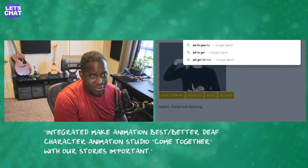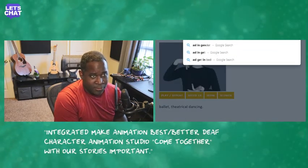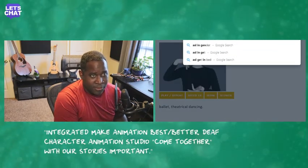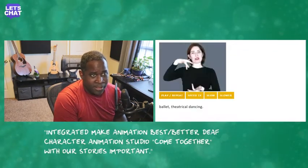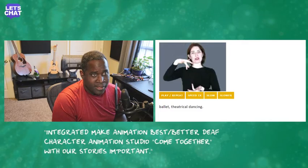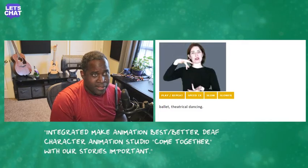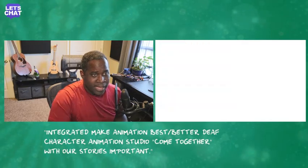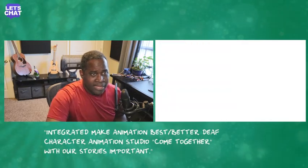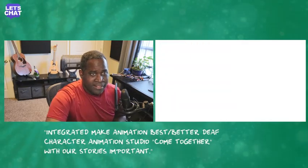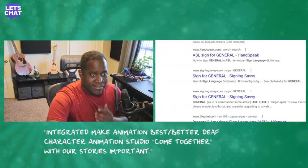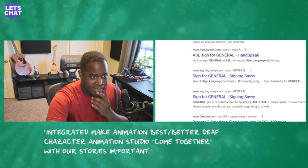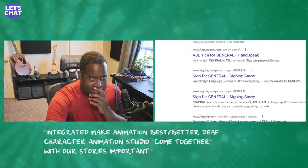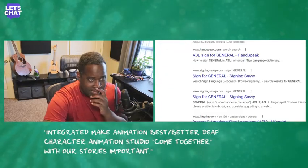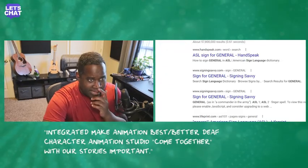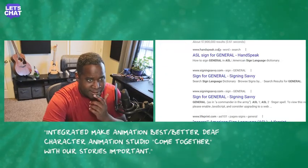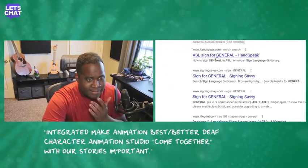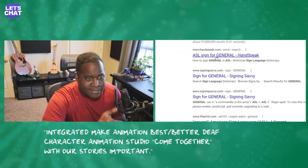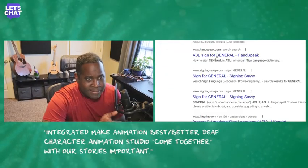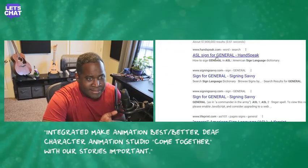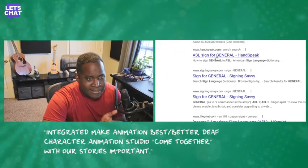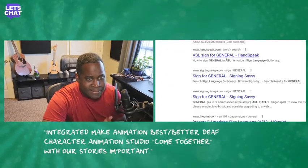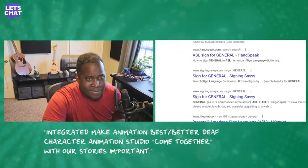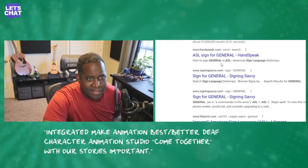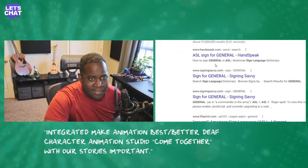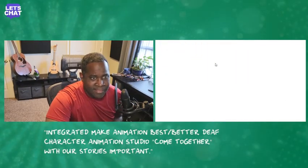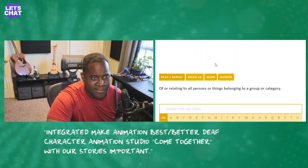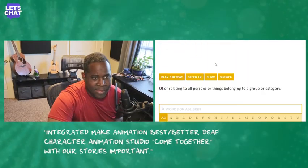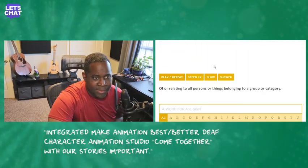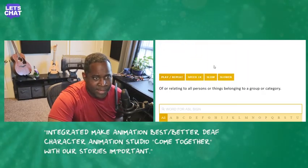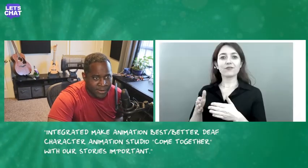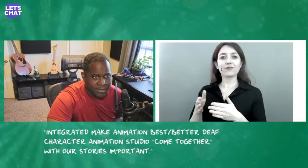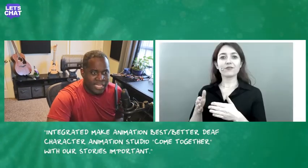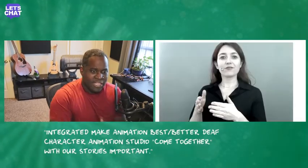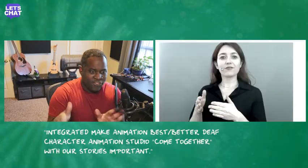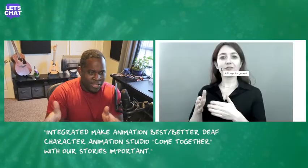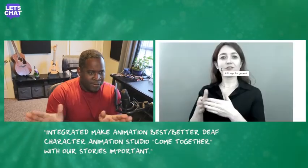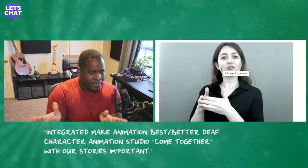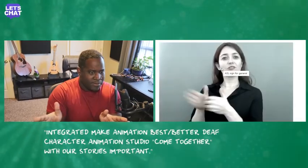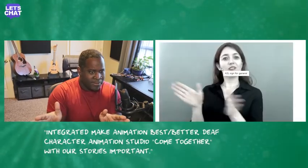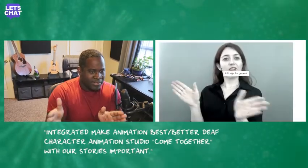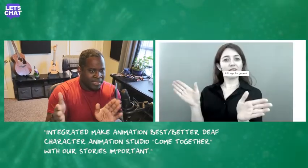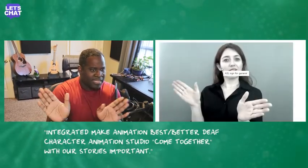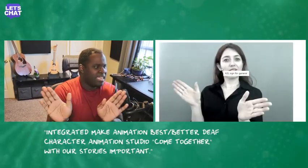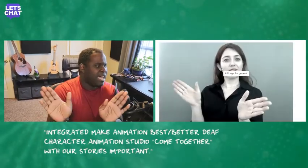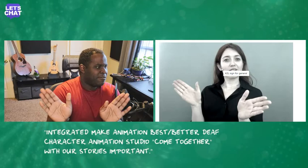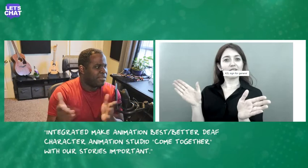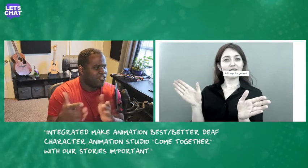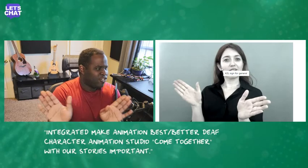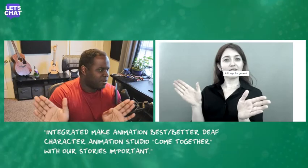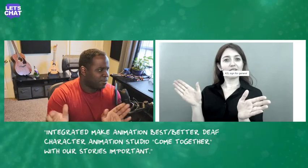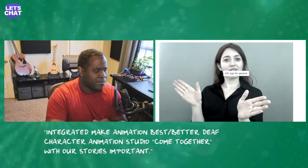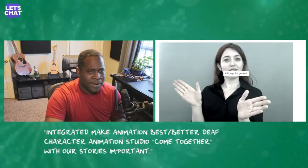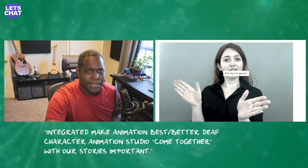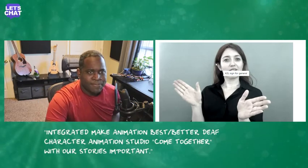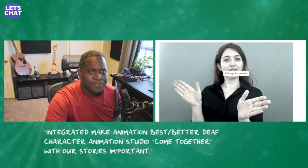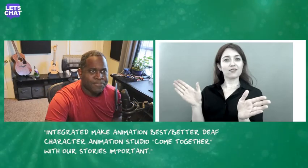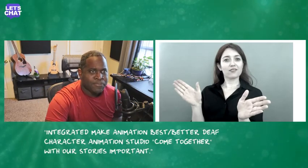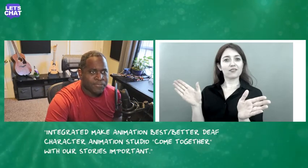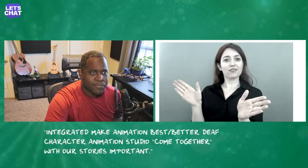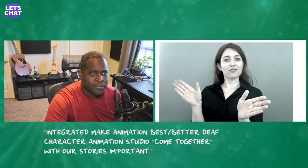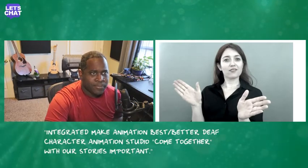in general. I didn't see let's see, this might be in here. In general, yeah, in general,